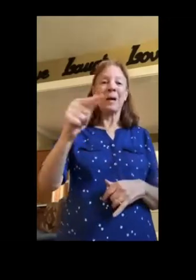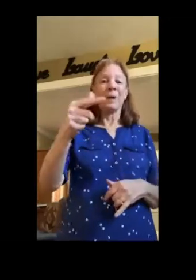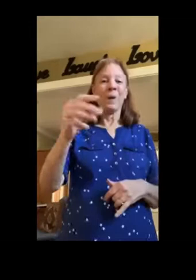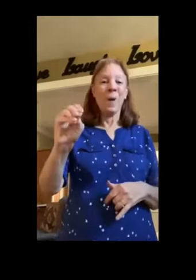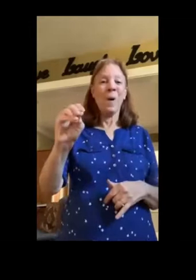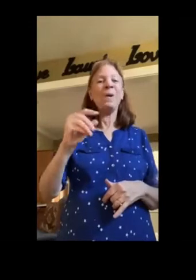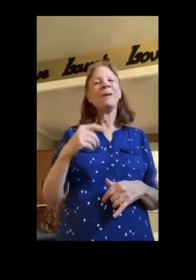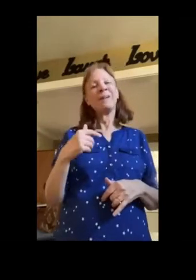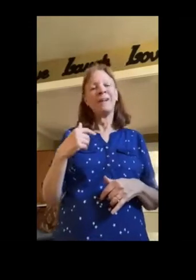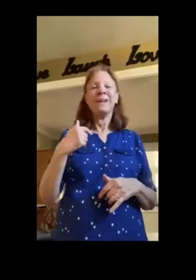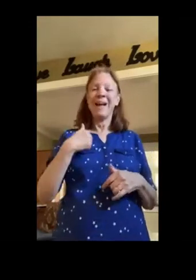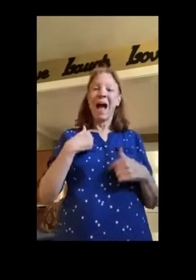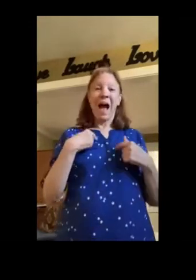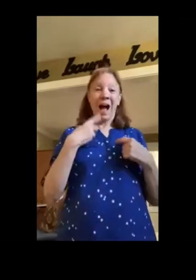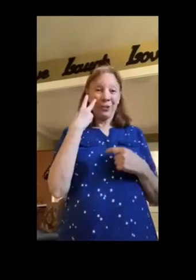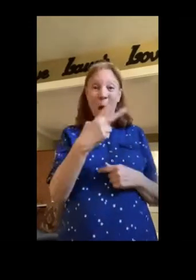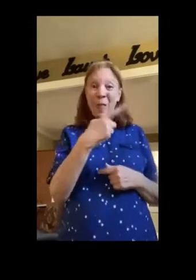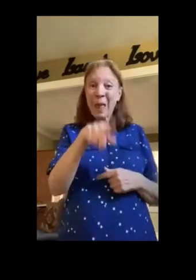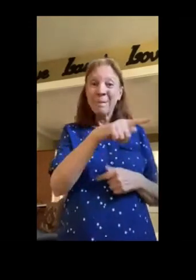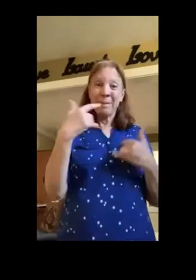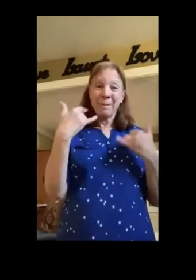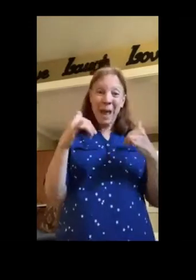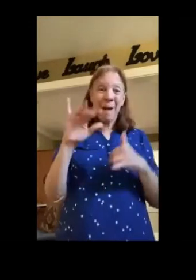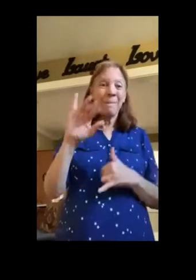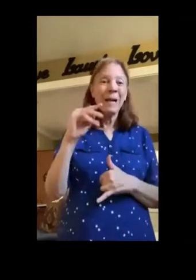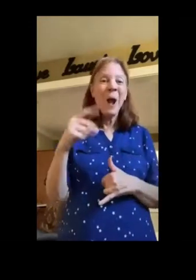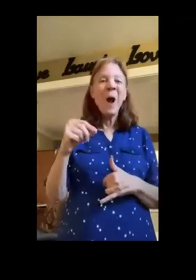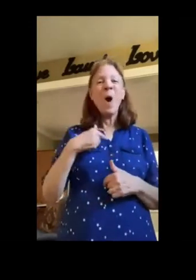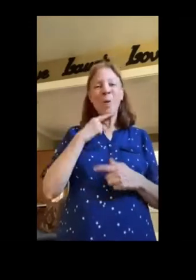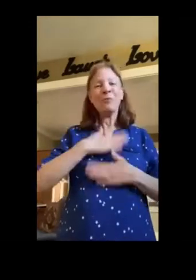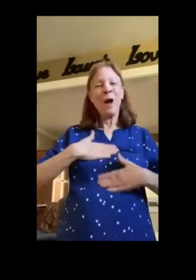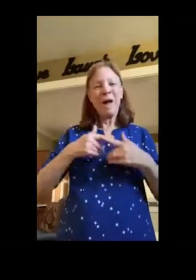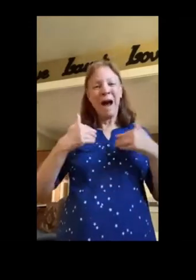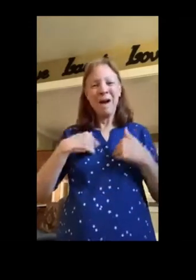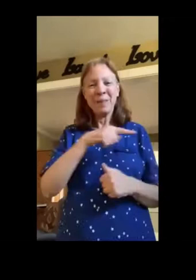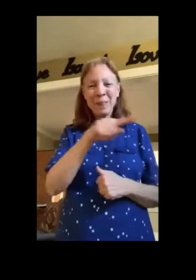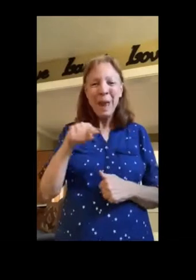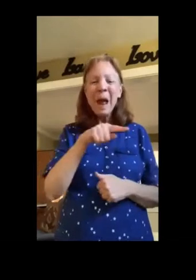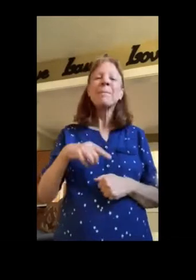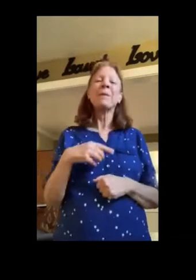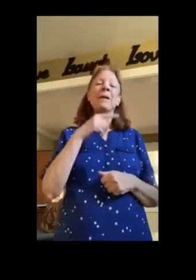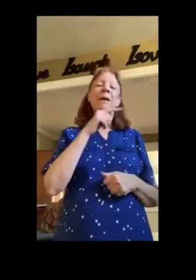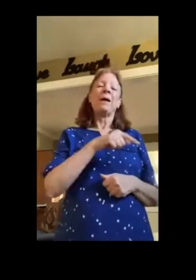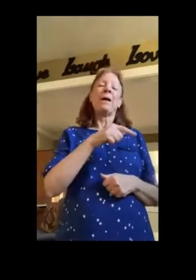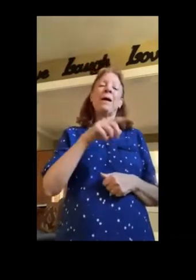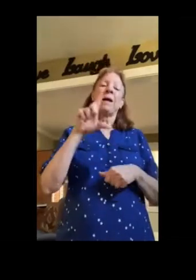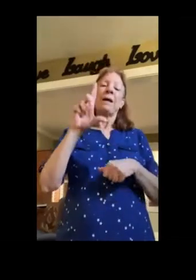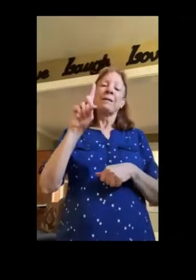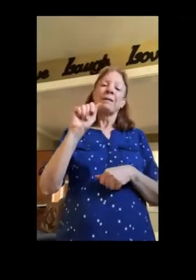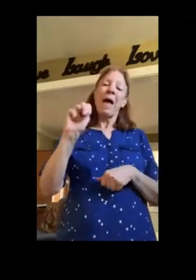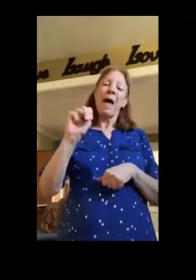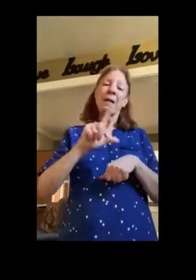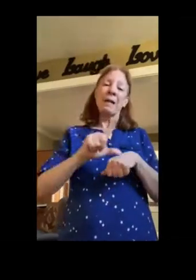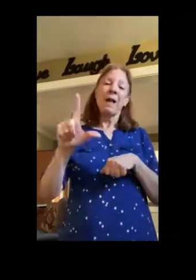we played bingo, and I saw them playing bingo. I was so happy to have them